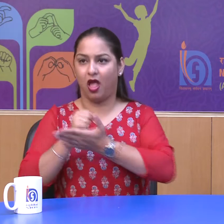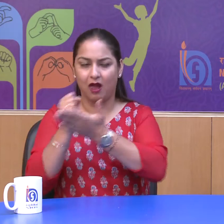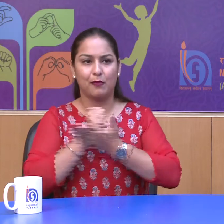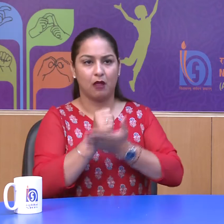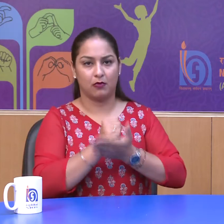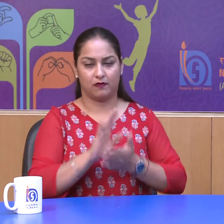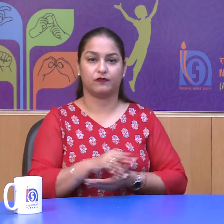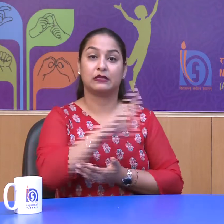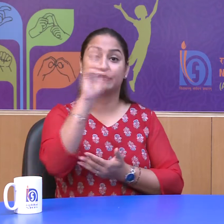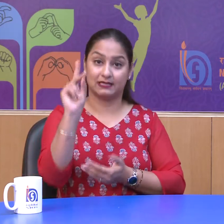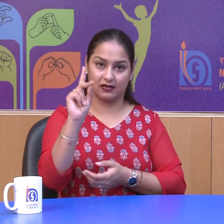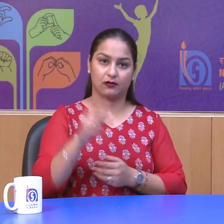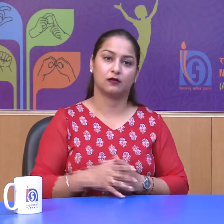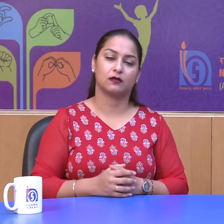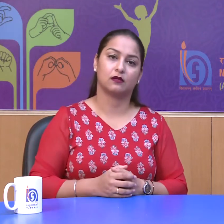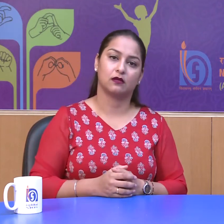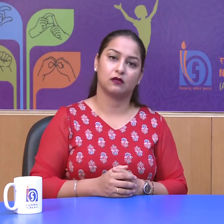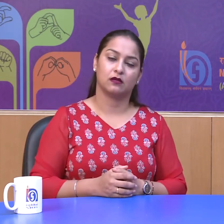Number 2, electronic media,